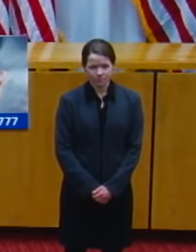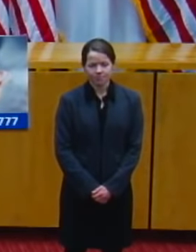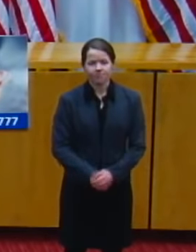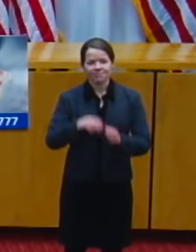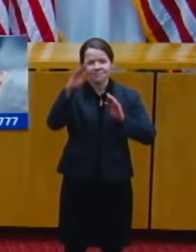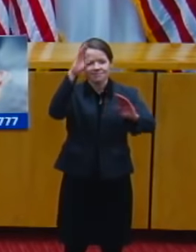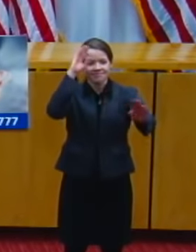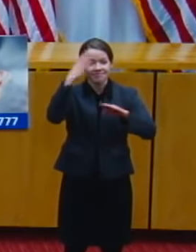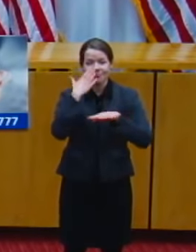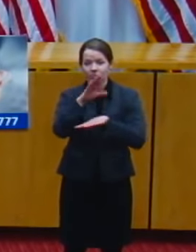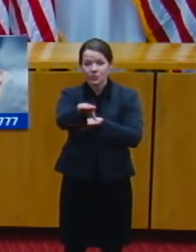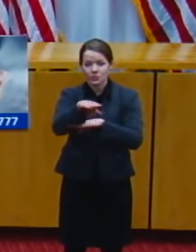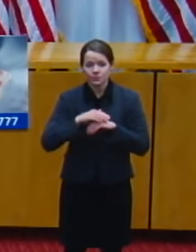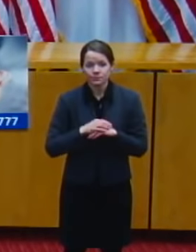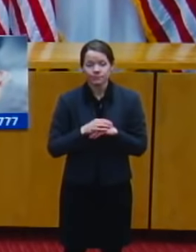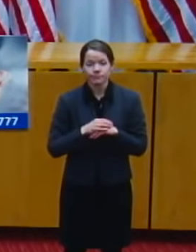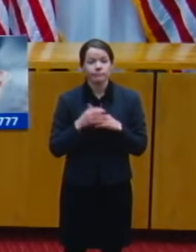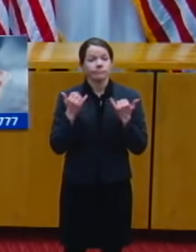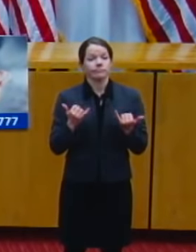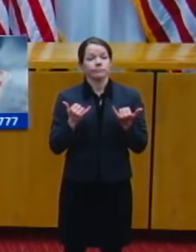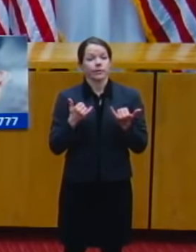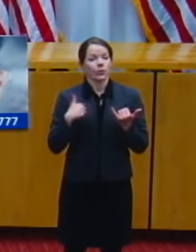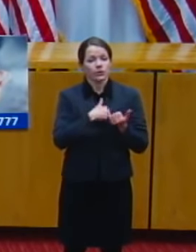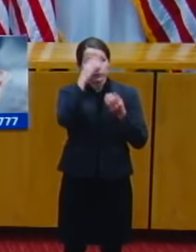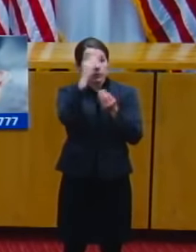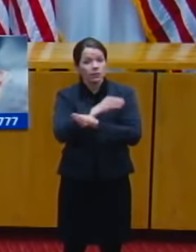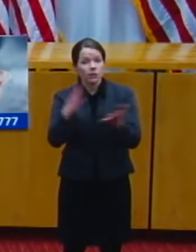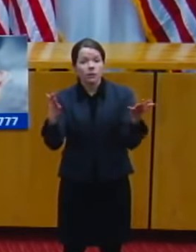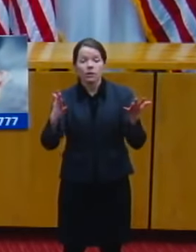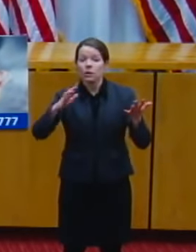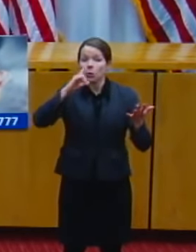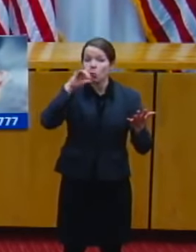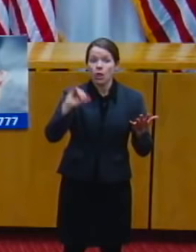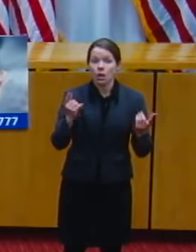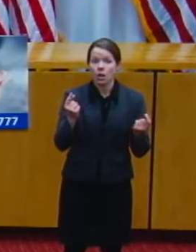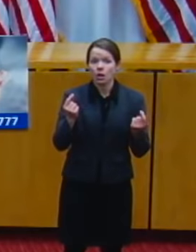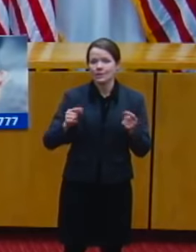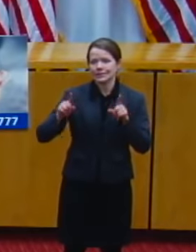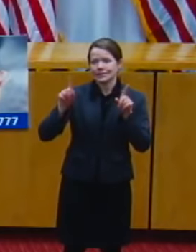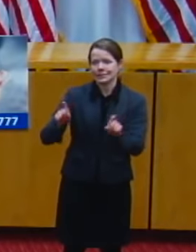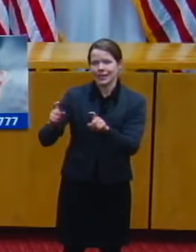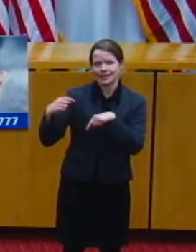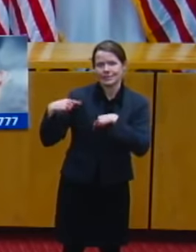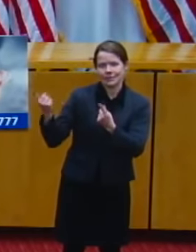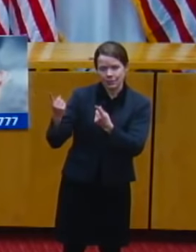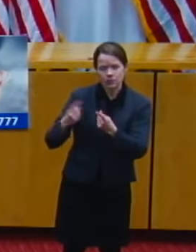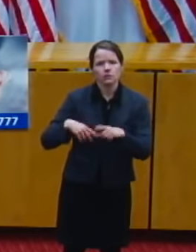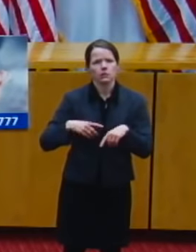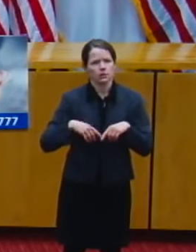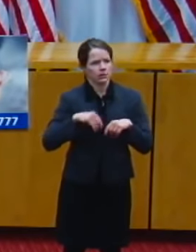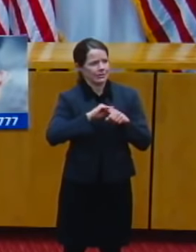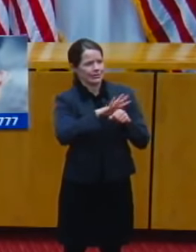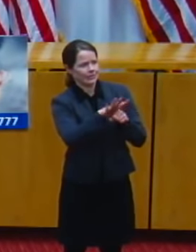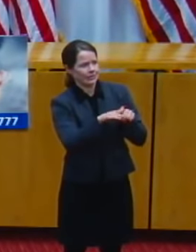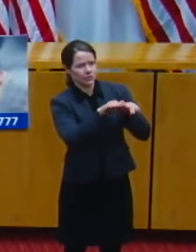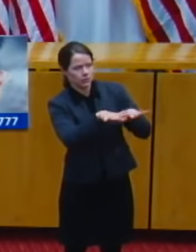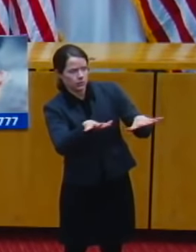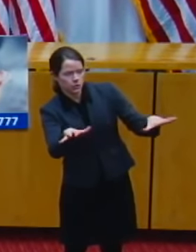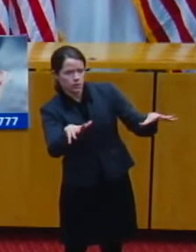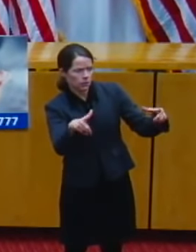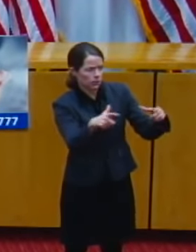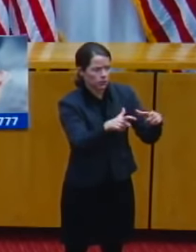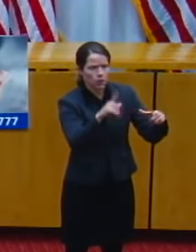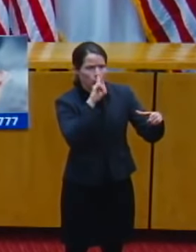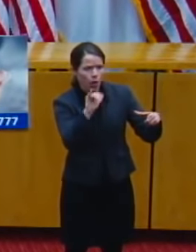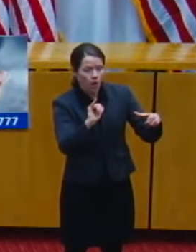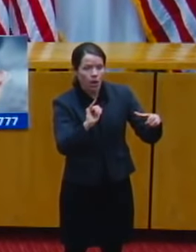So good afternoon. Today we're going to provide an update on testing and disease progression, as well as some new steps we're taking to protect healthcare